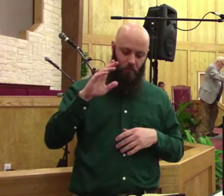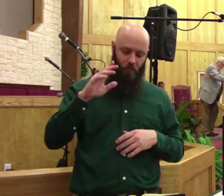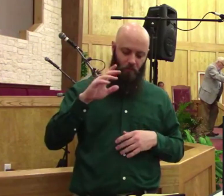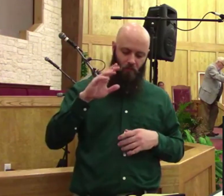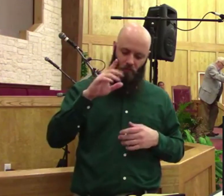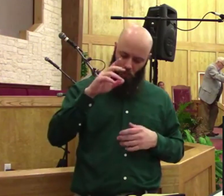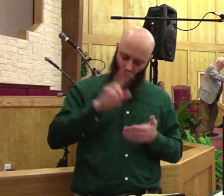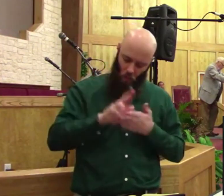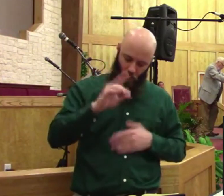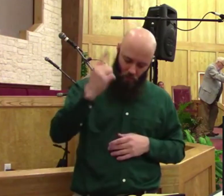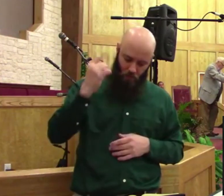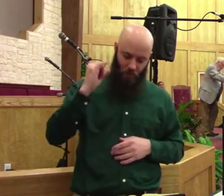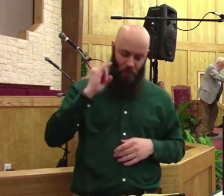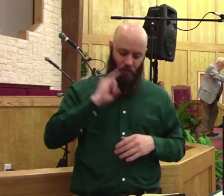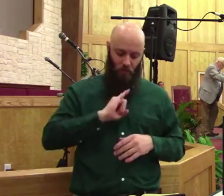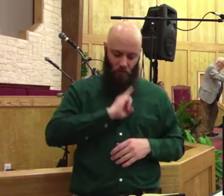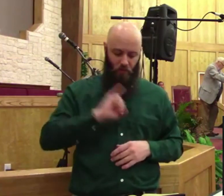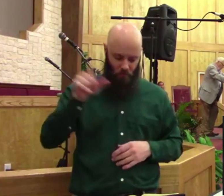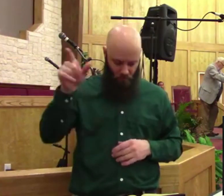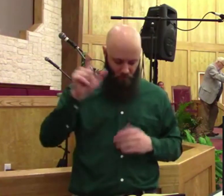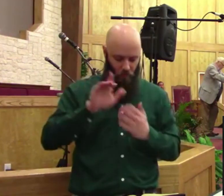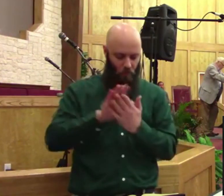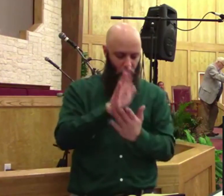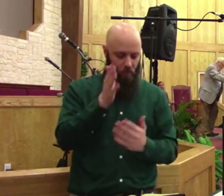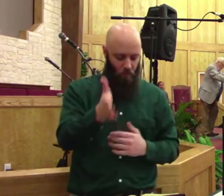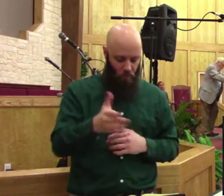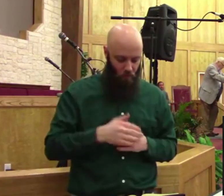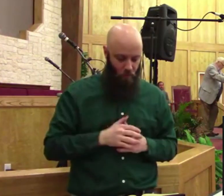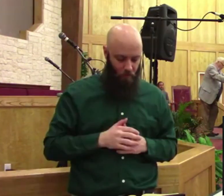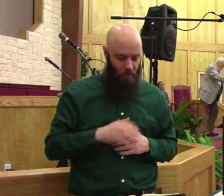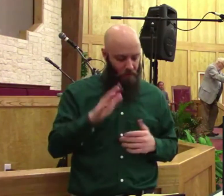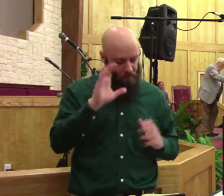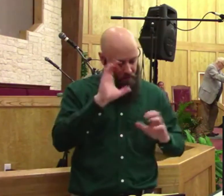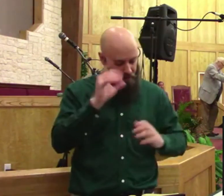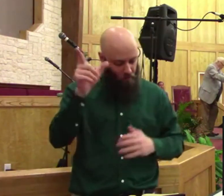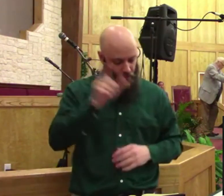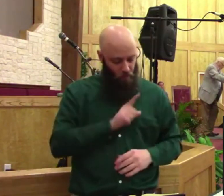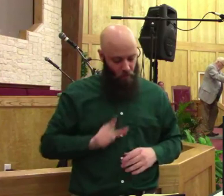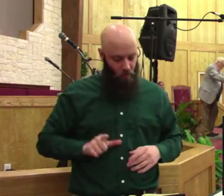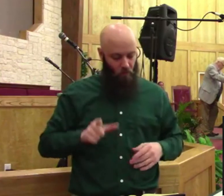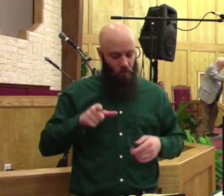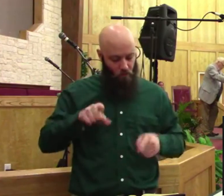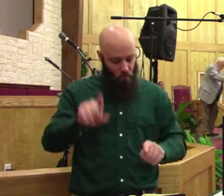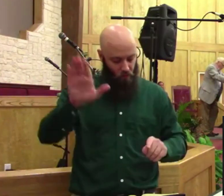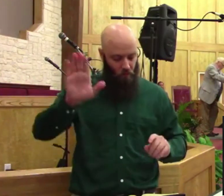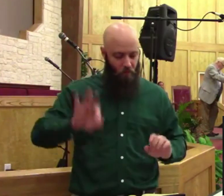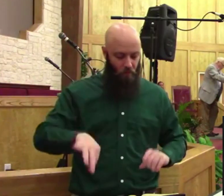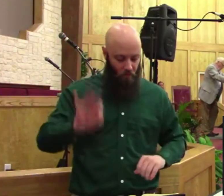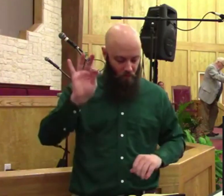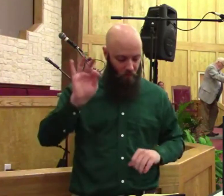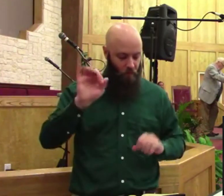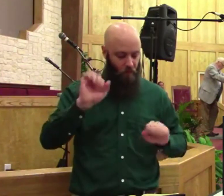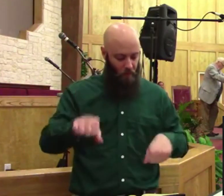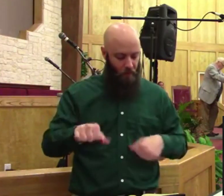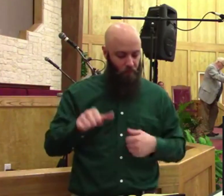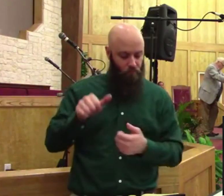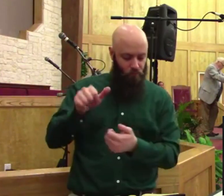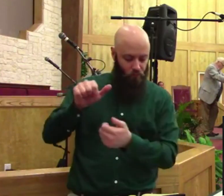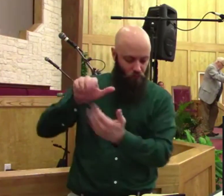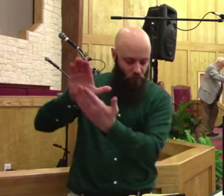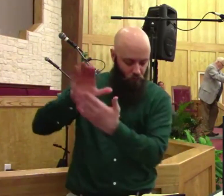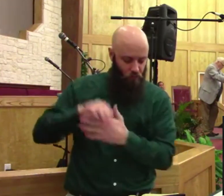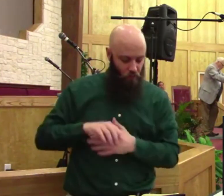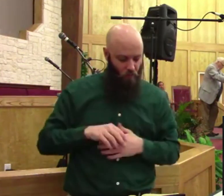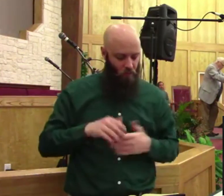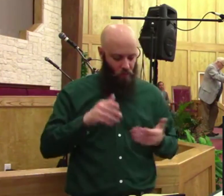glorified you. Seek the Lord while he may be found. Call upon him while he is near. Let the wicked forsake